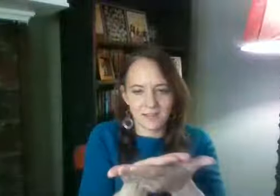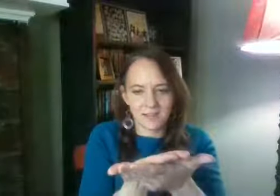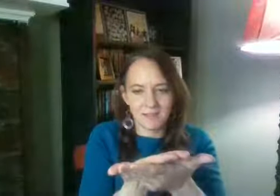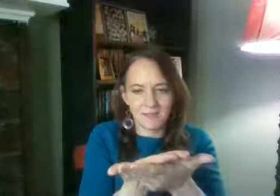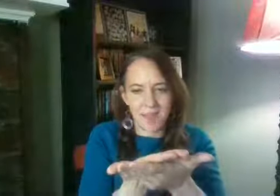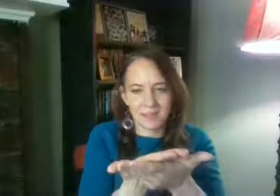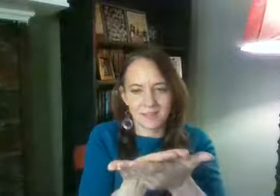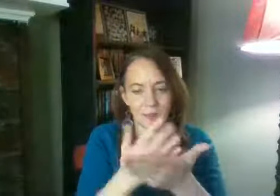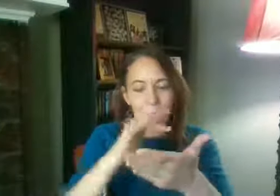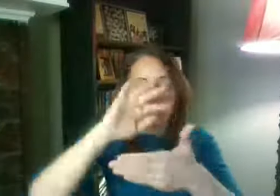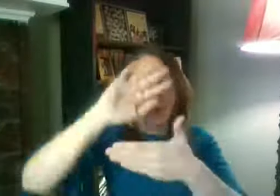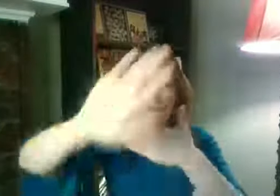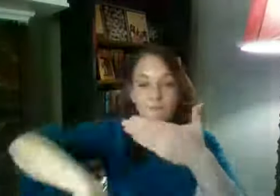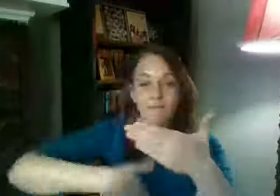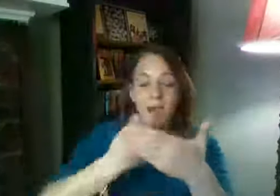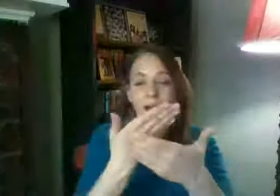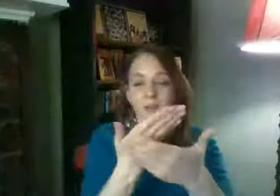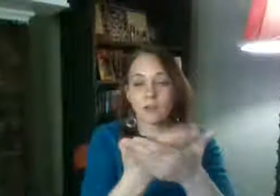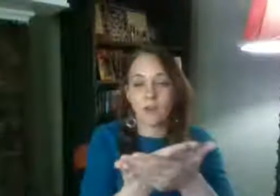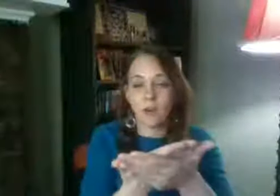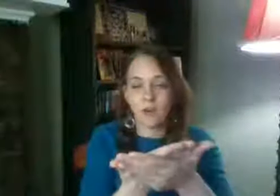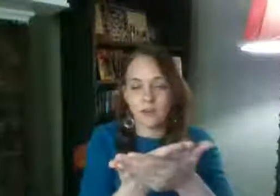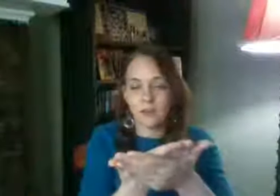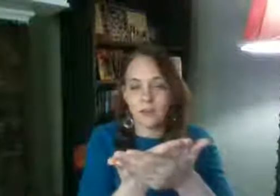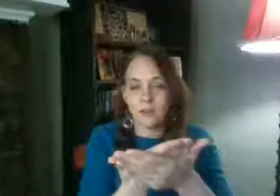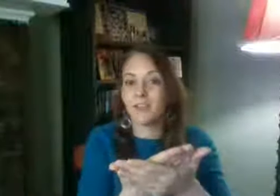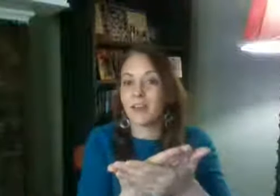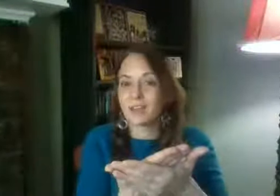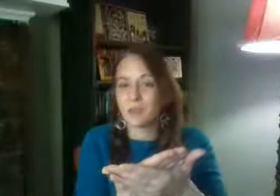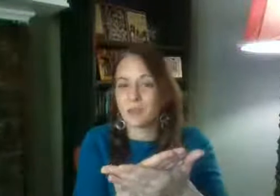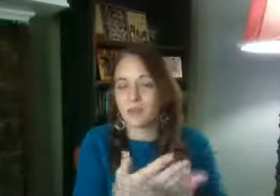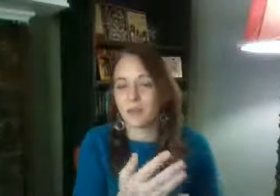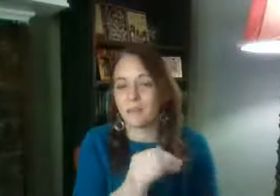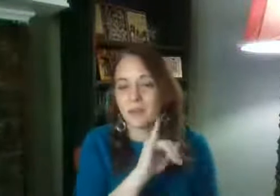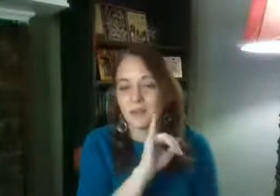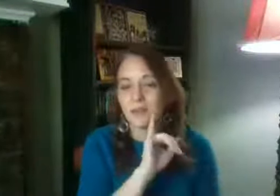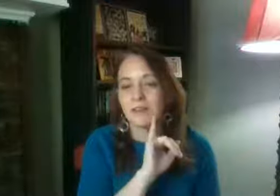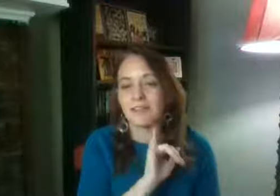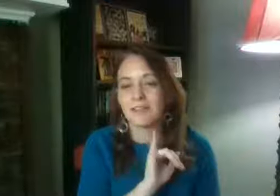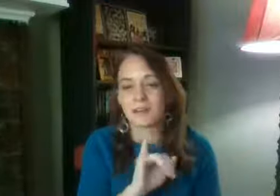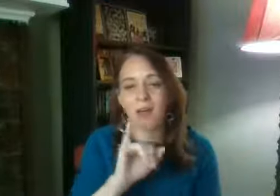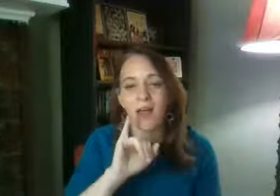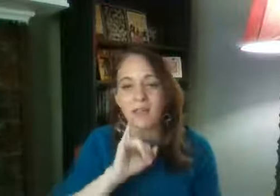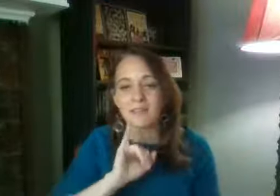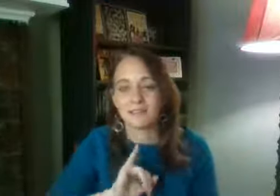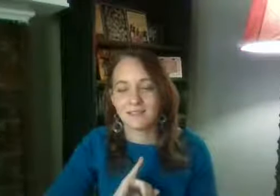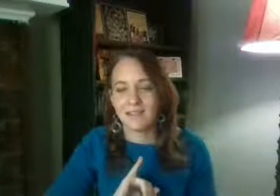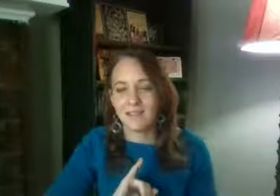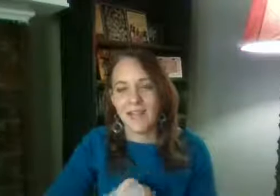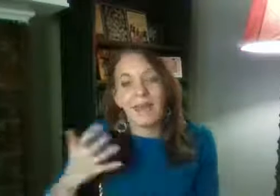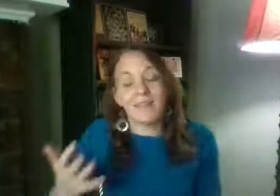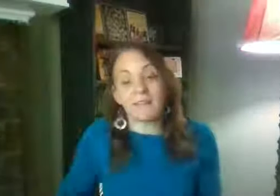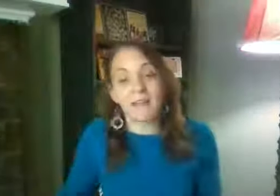lands back on top of it. Ve'al kol, and then I showed you this one, Yisrael. And then the